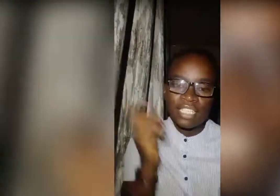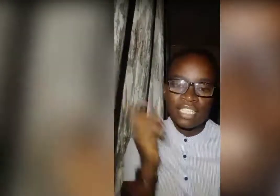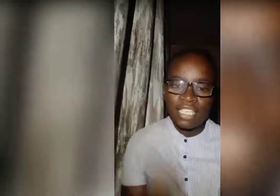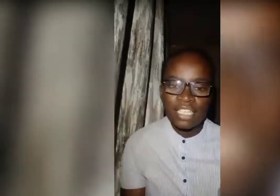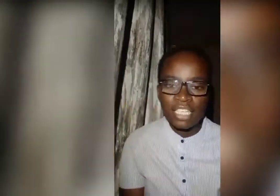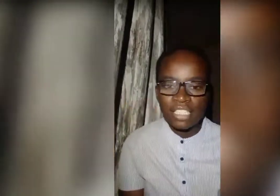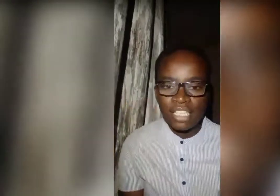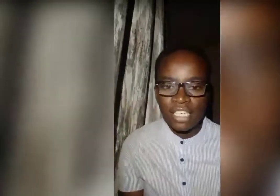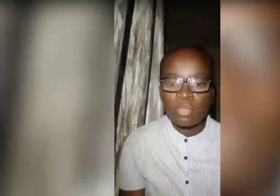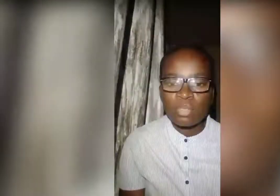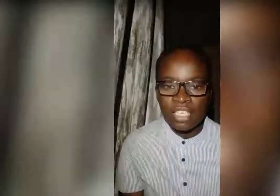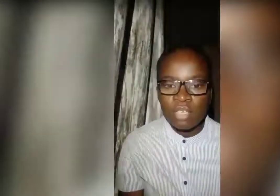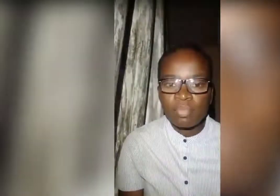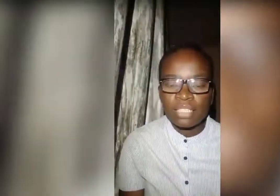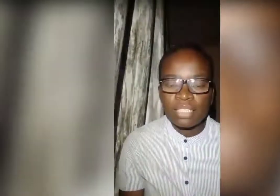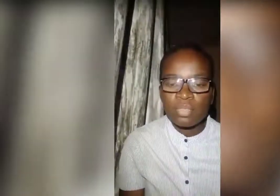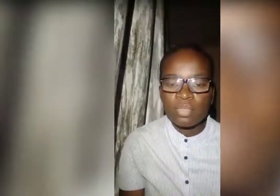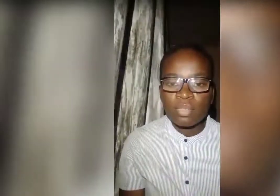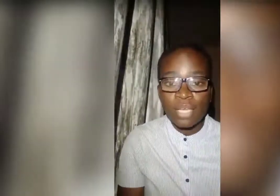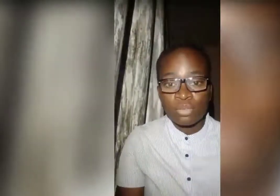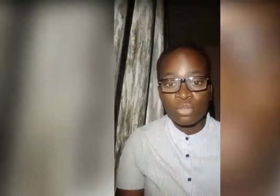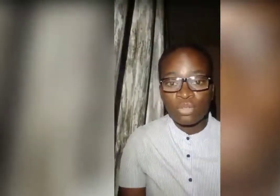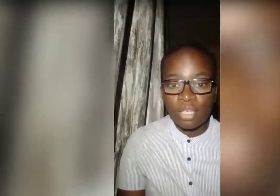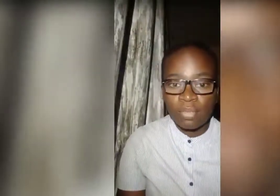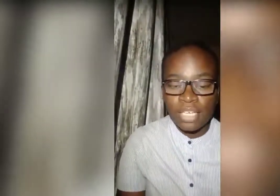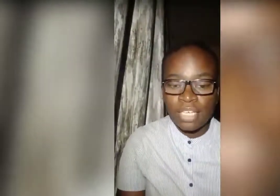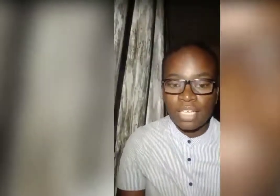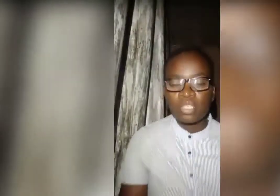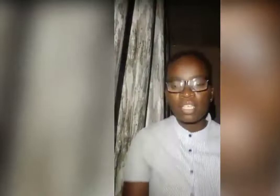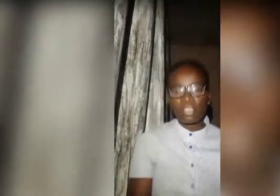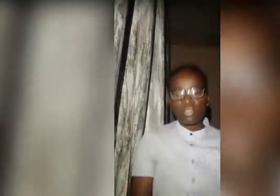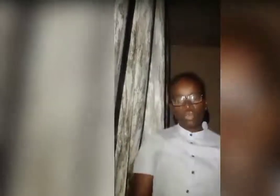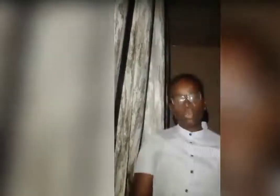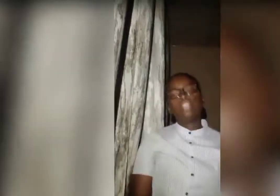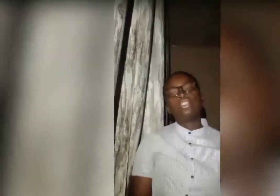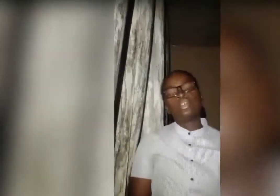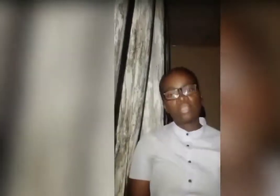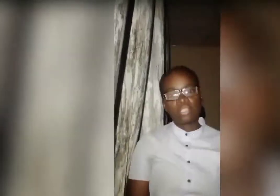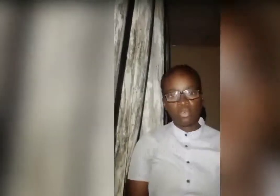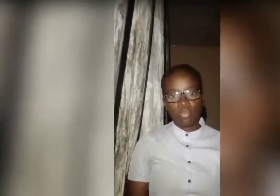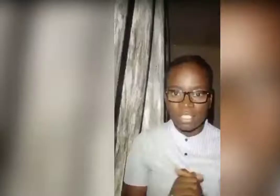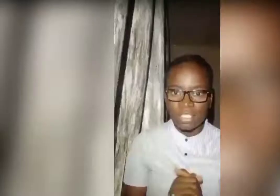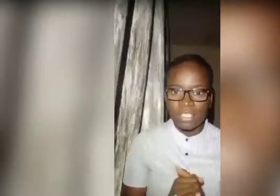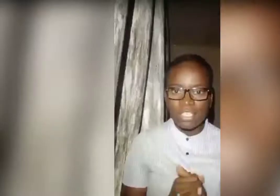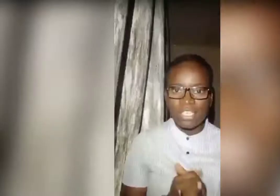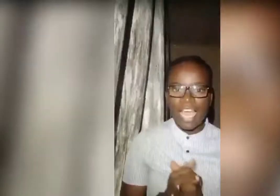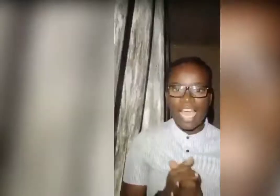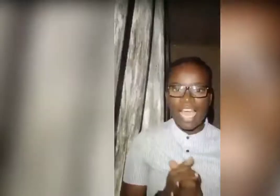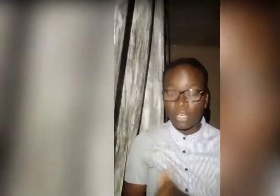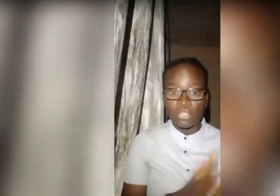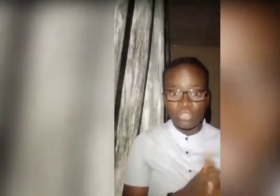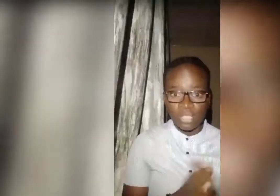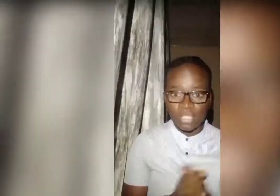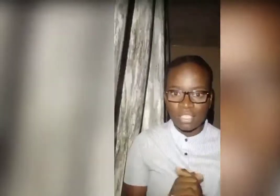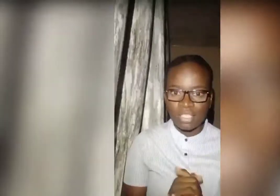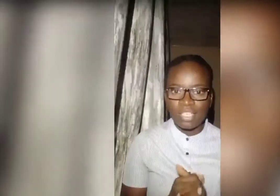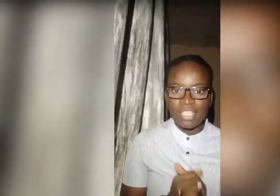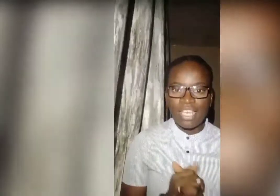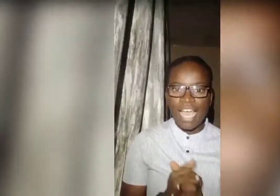is Obianuju Chama, and I'll be taking you on numbers from 1 to 100. And yeah,